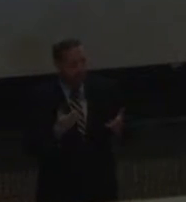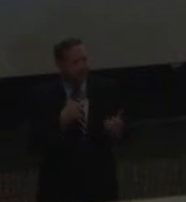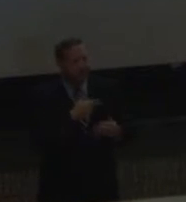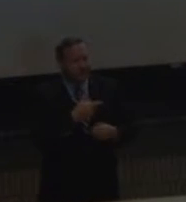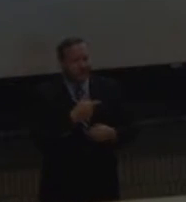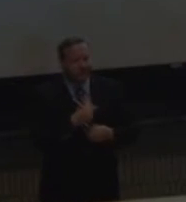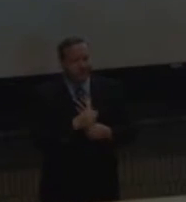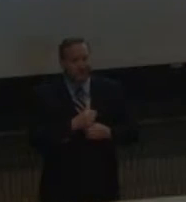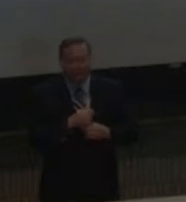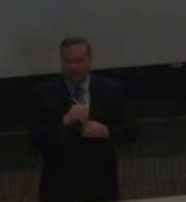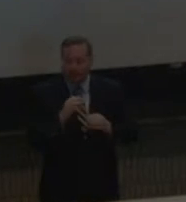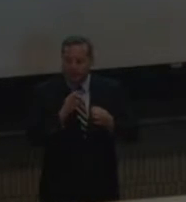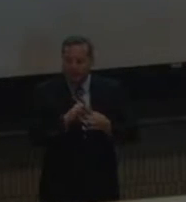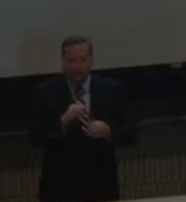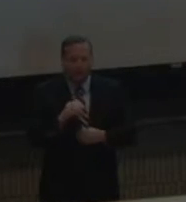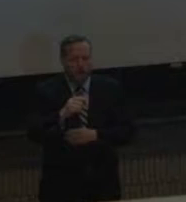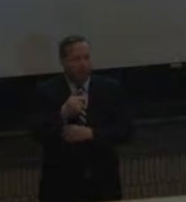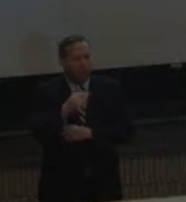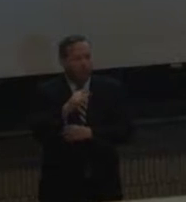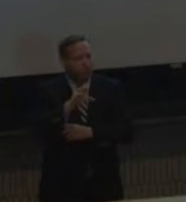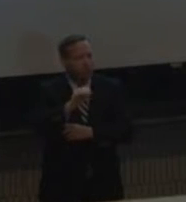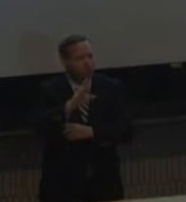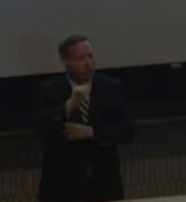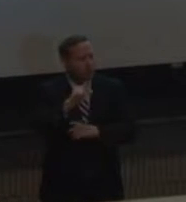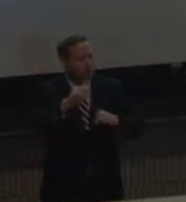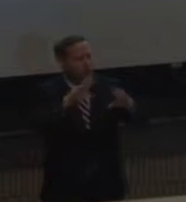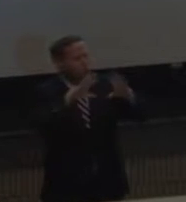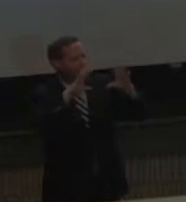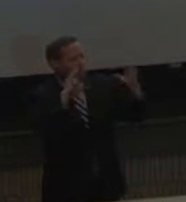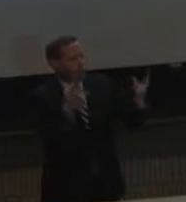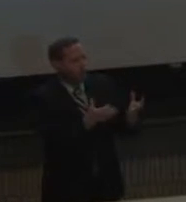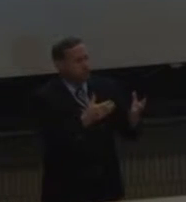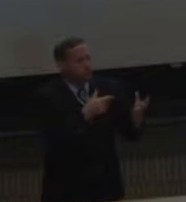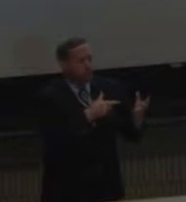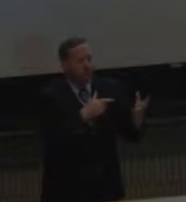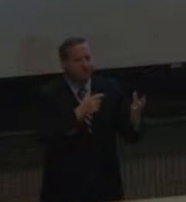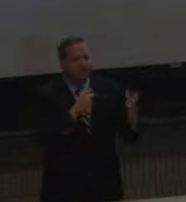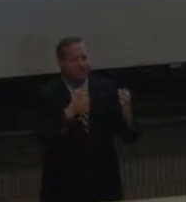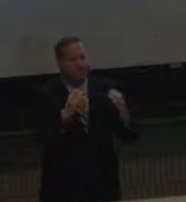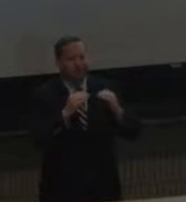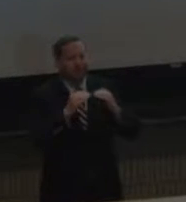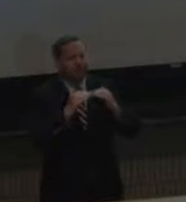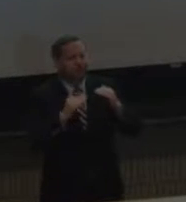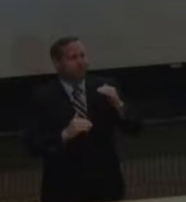both your hearing world and the deaf world as well. When we think more globally,